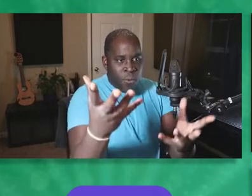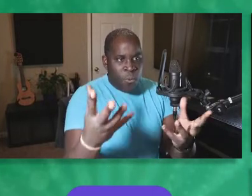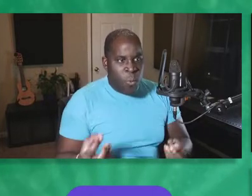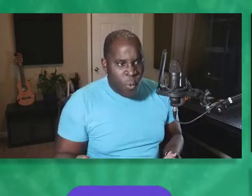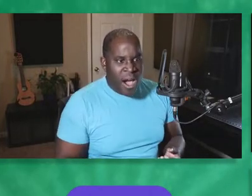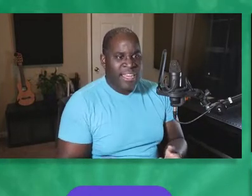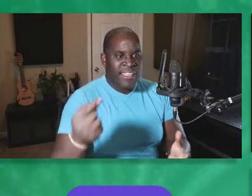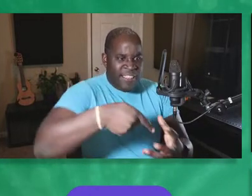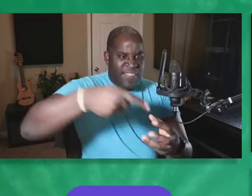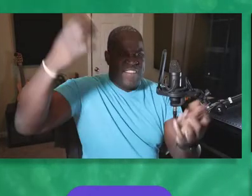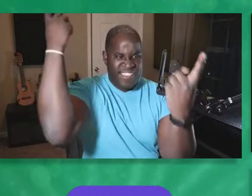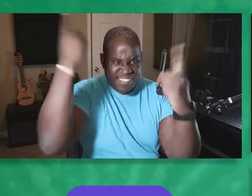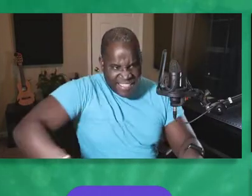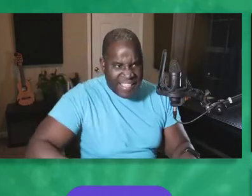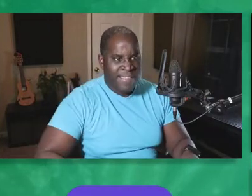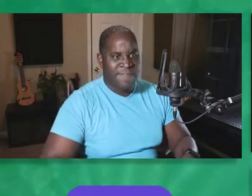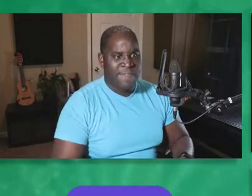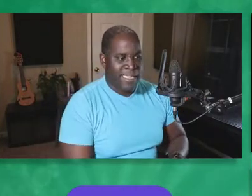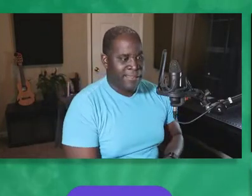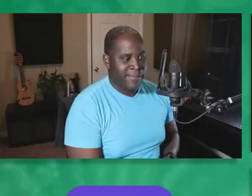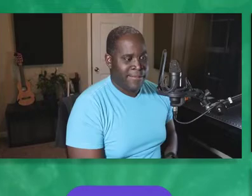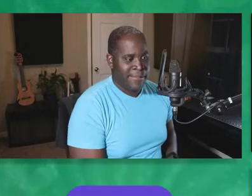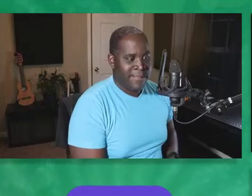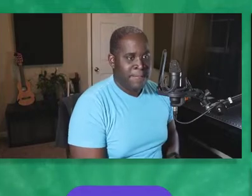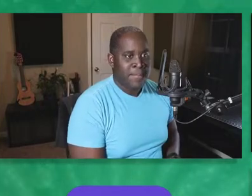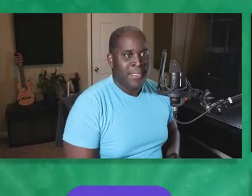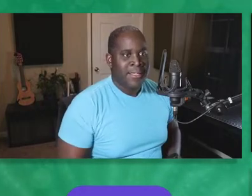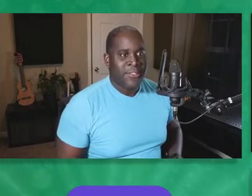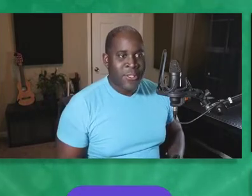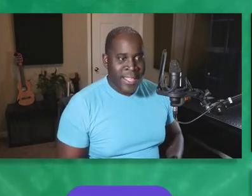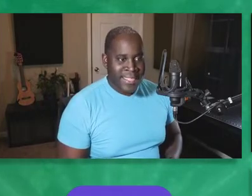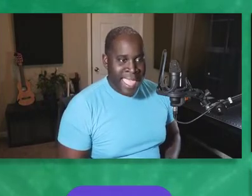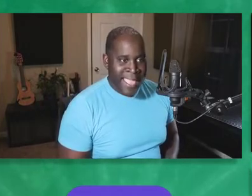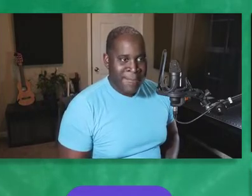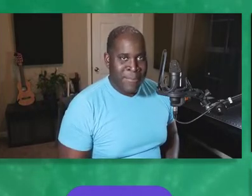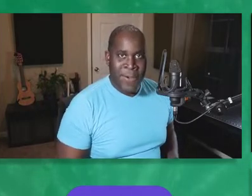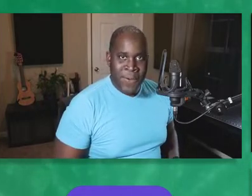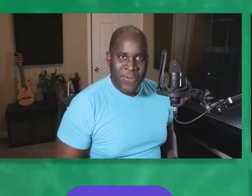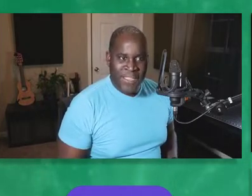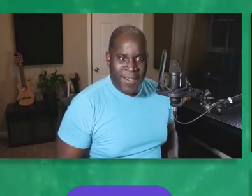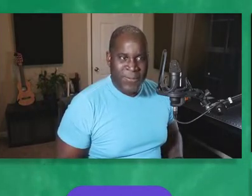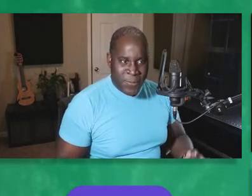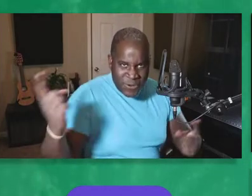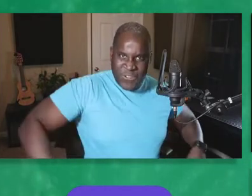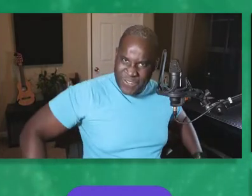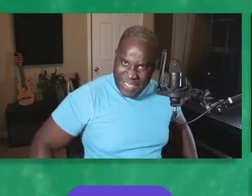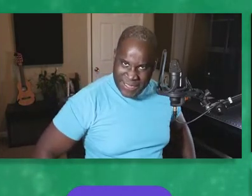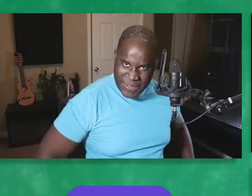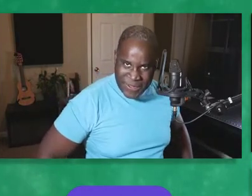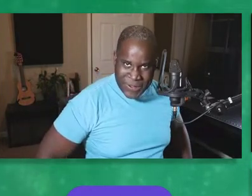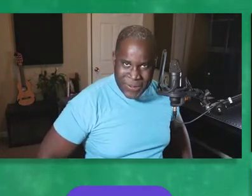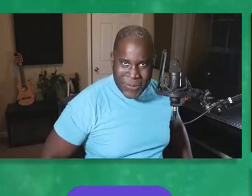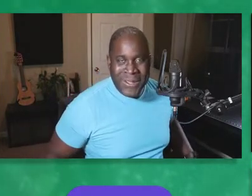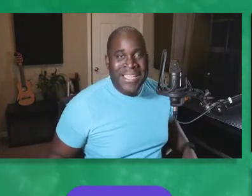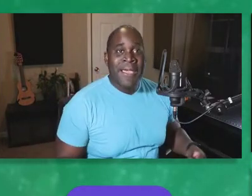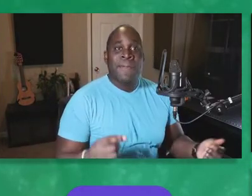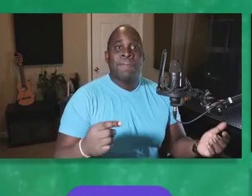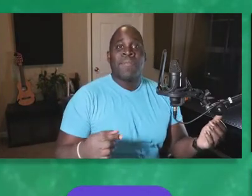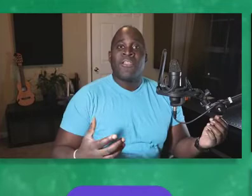You wanted this outcome. Look at that pose afterwards. She's just like,